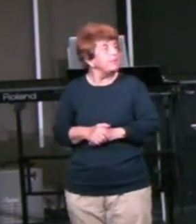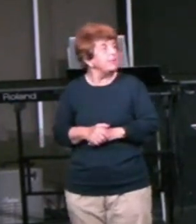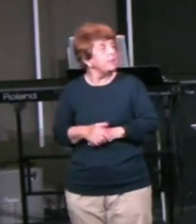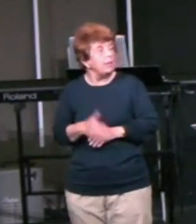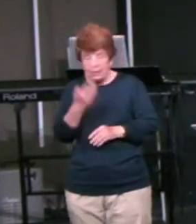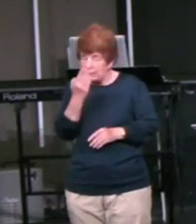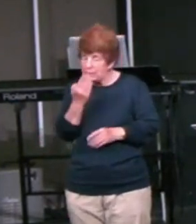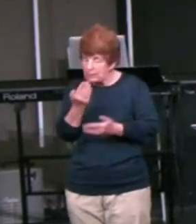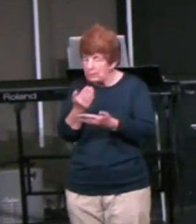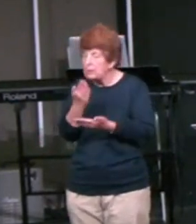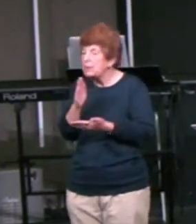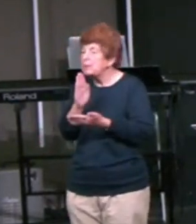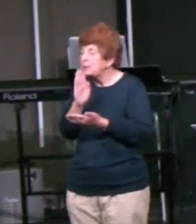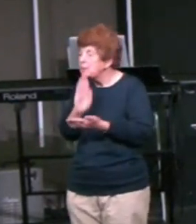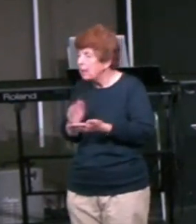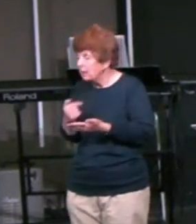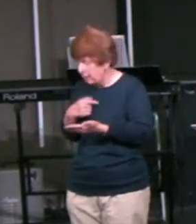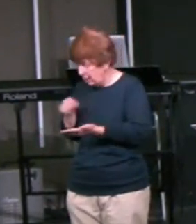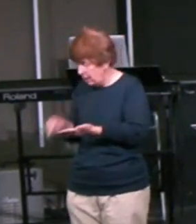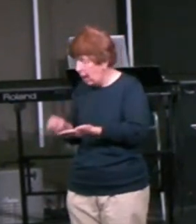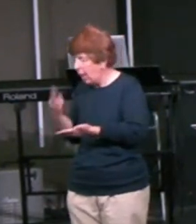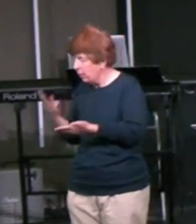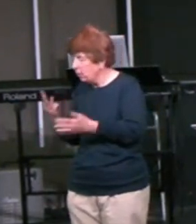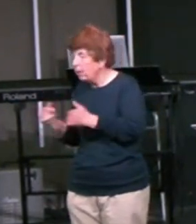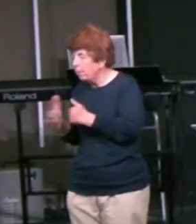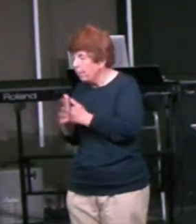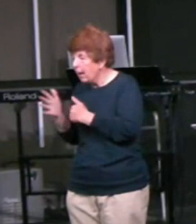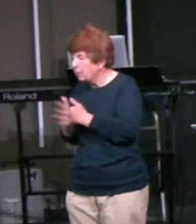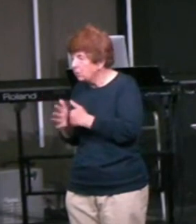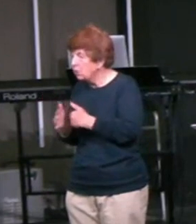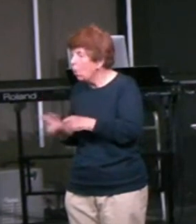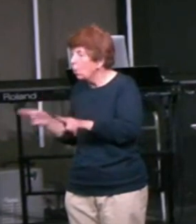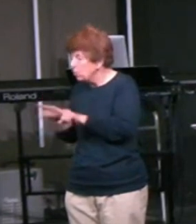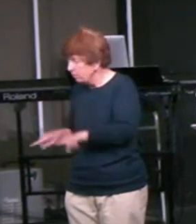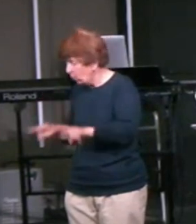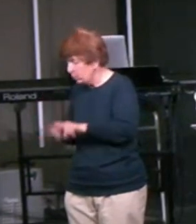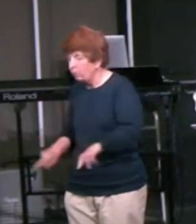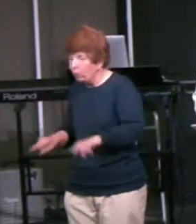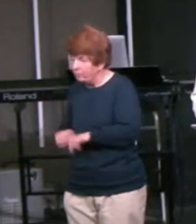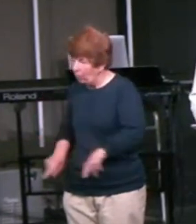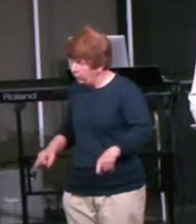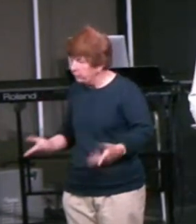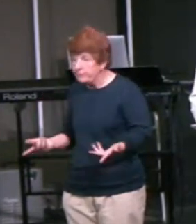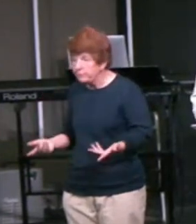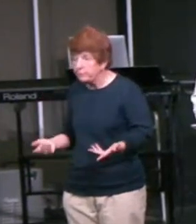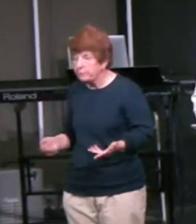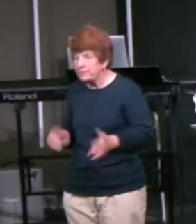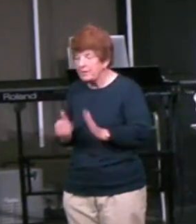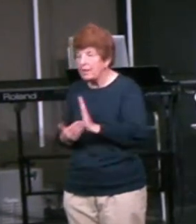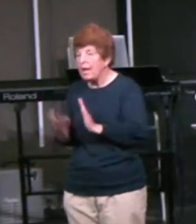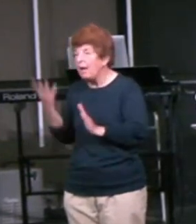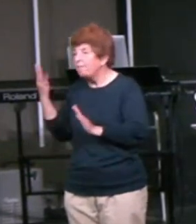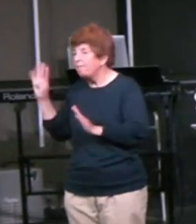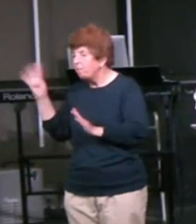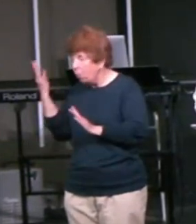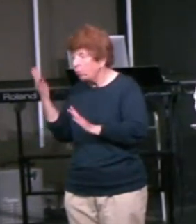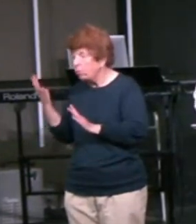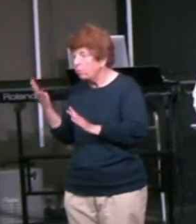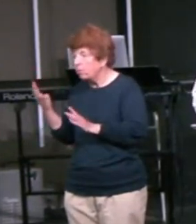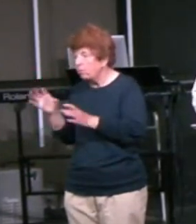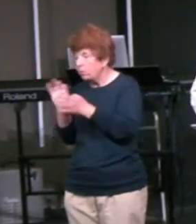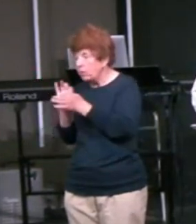Sadly, I read on that he's had three marriages, all ended in divorce, and is now in a fourth marriage, a